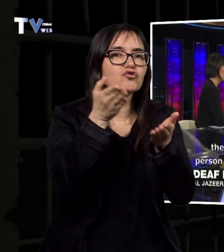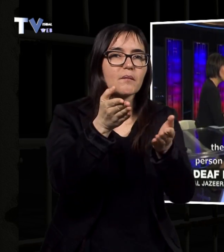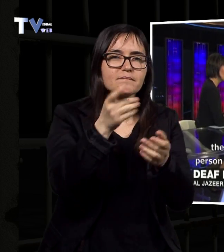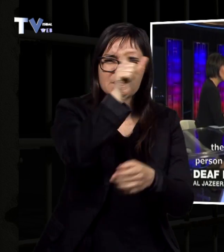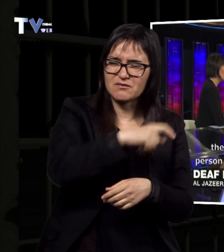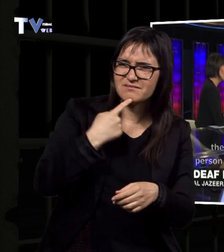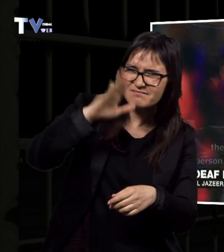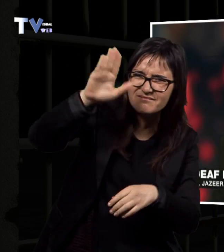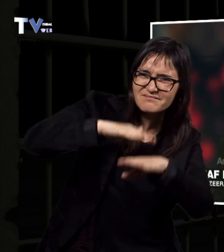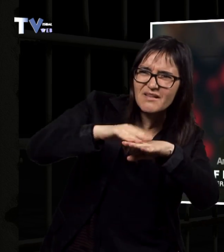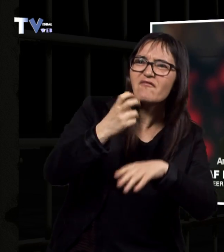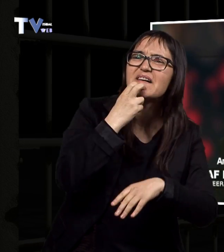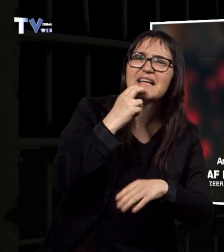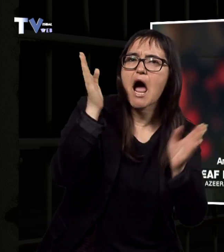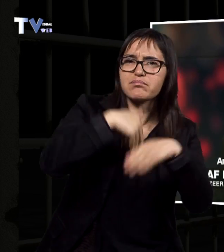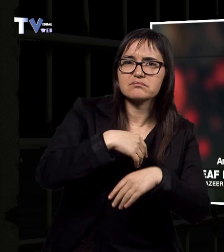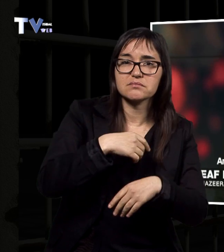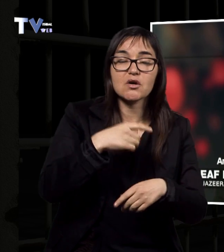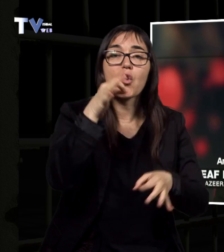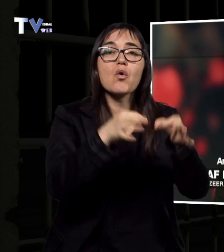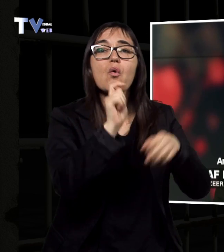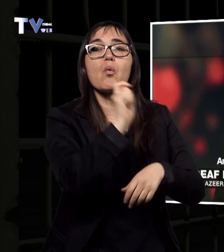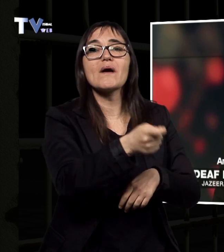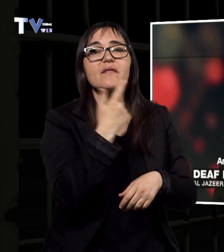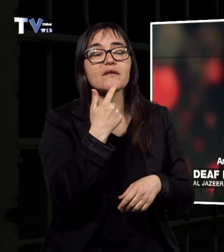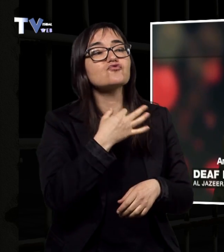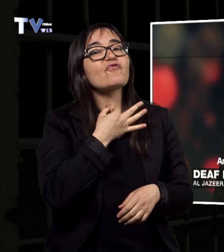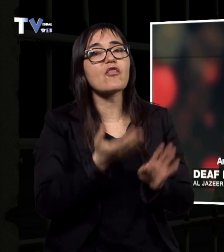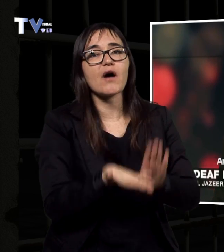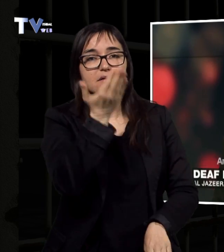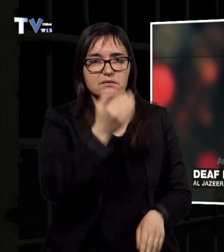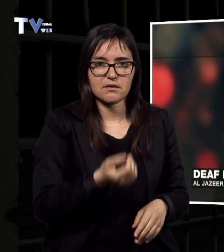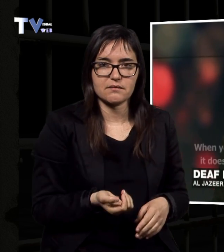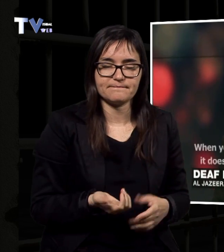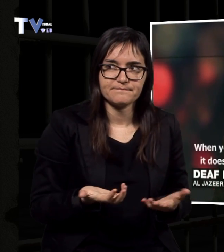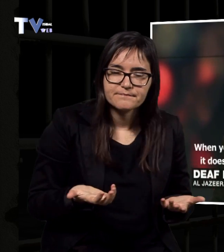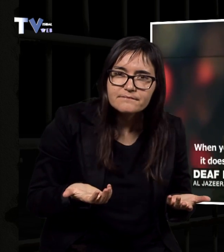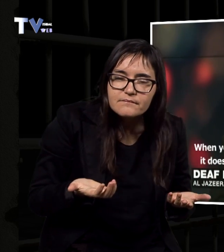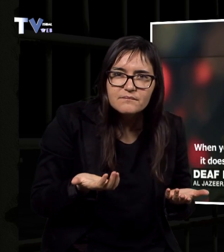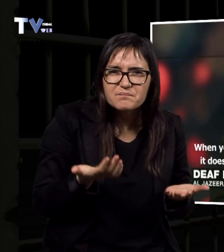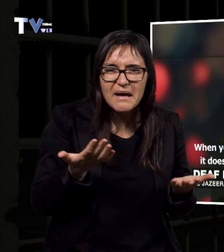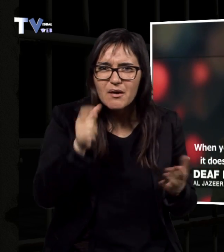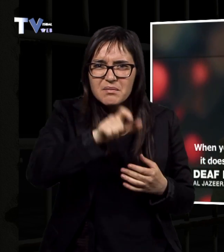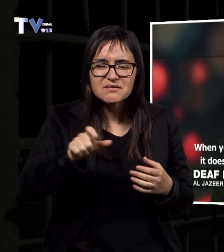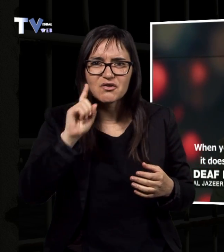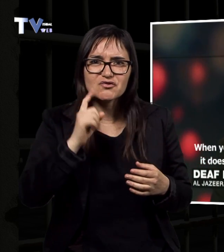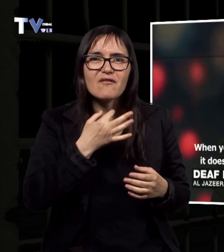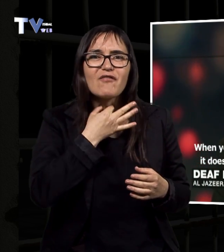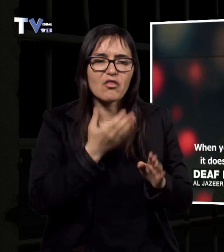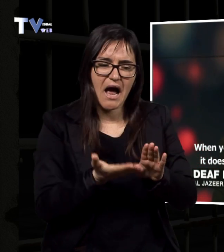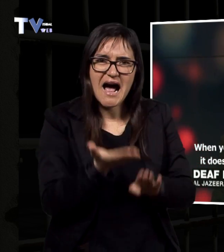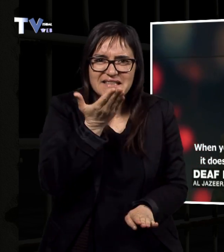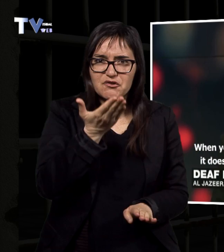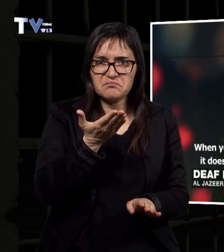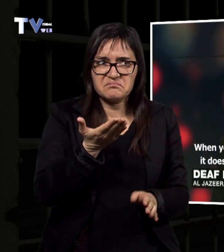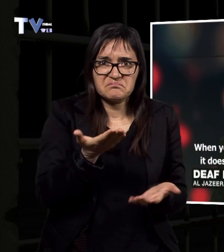person said that there weren't any batteries in it, and the judge said, turn up the volume. So, of course, when you turn up the volume for a deaf